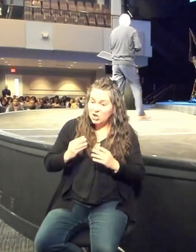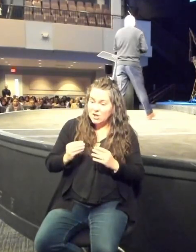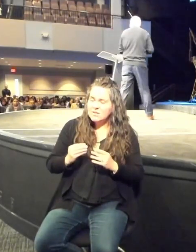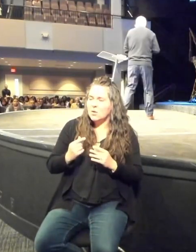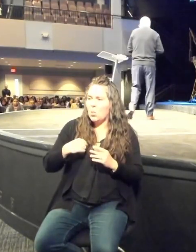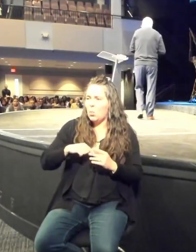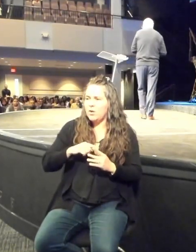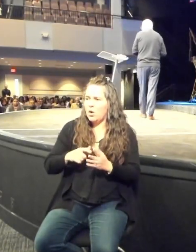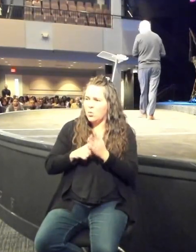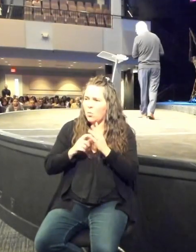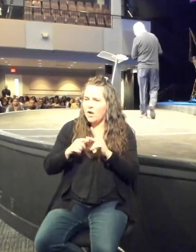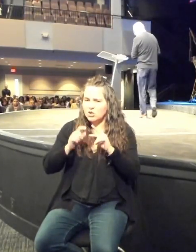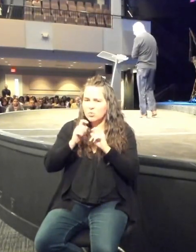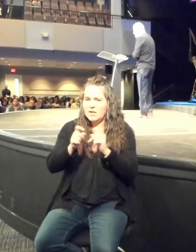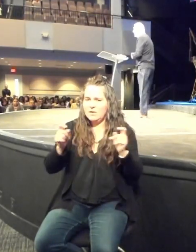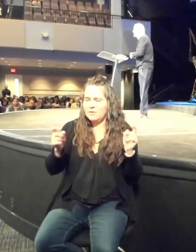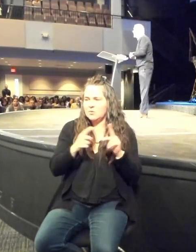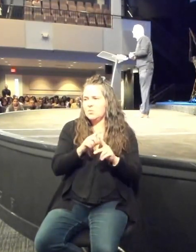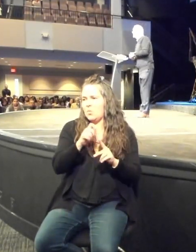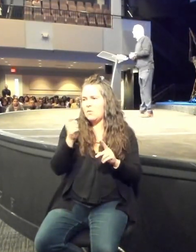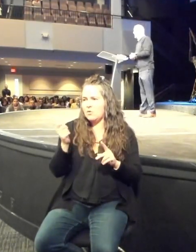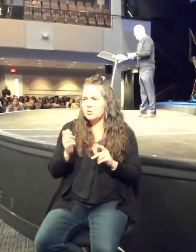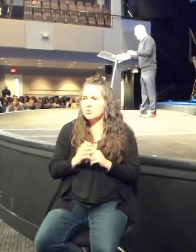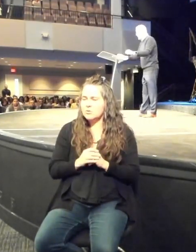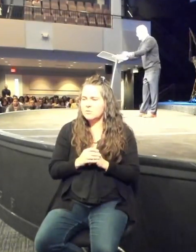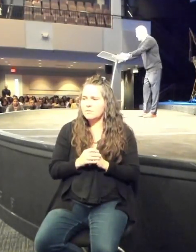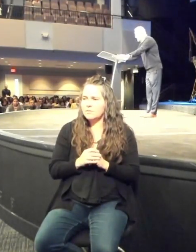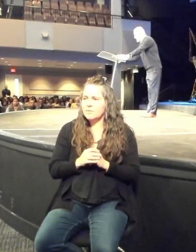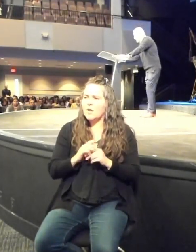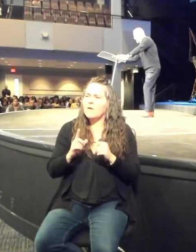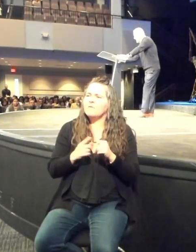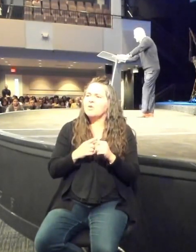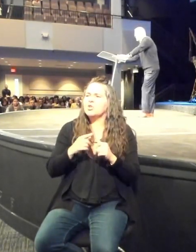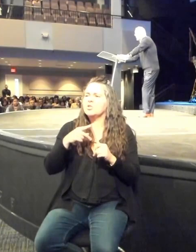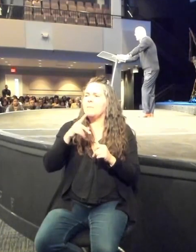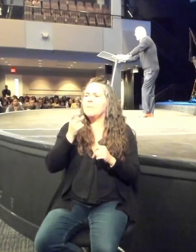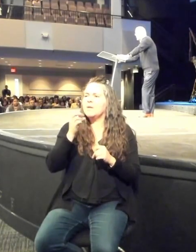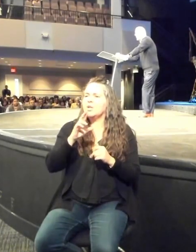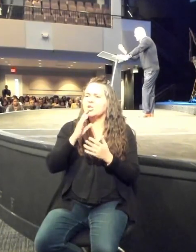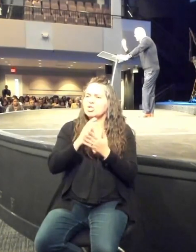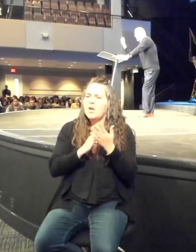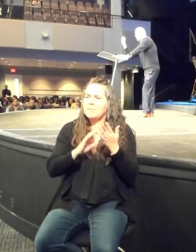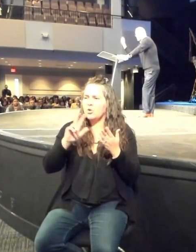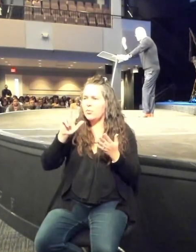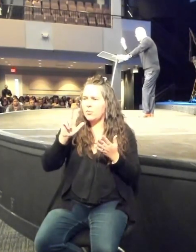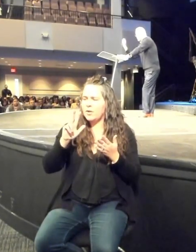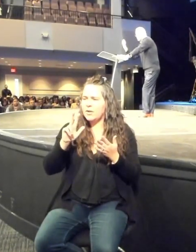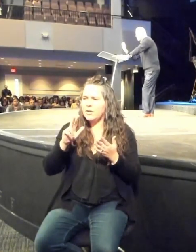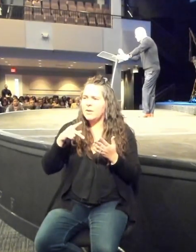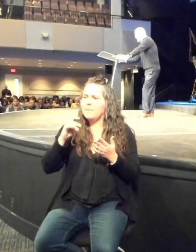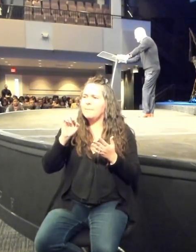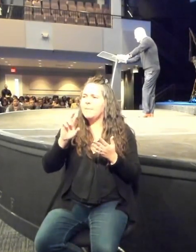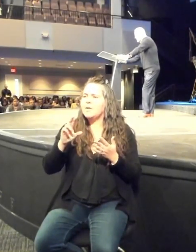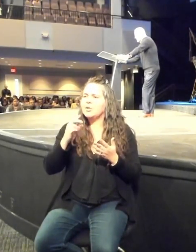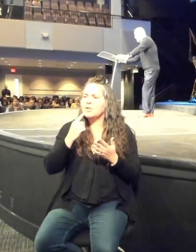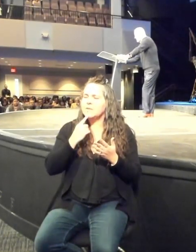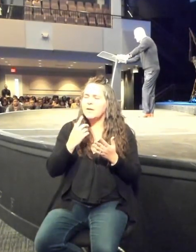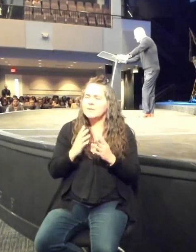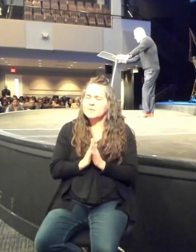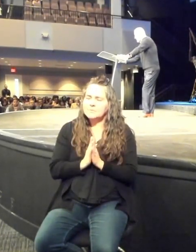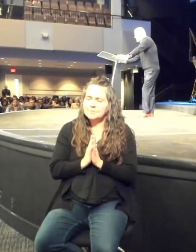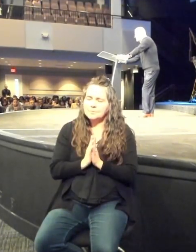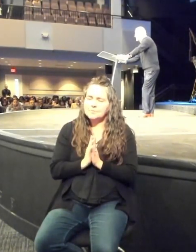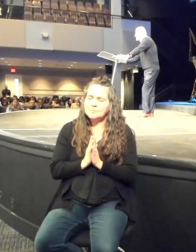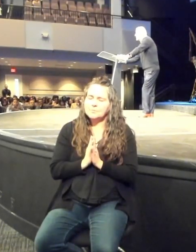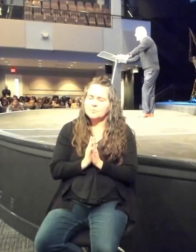is. Actually, two verses. 1 Peter chapter 3. With this, we're done. Peter writes these words